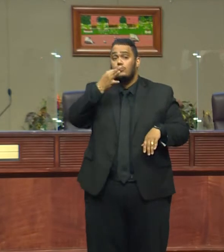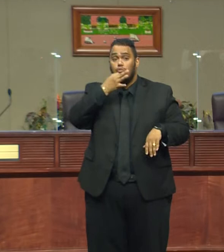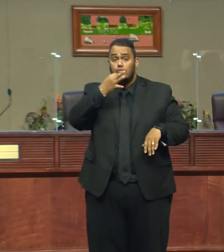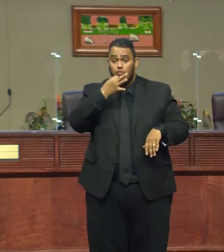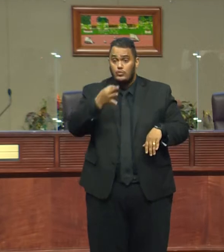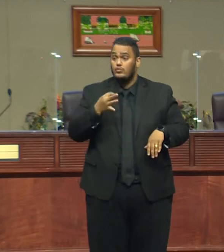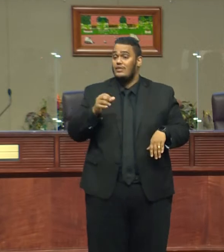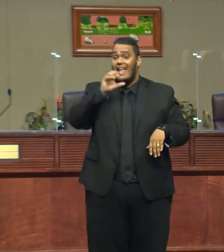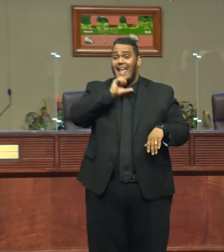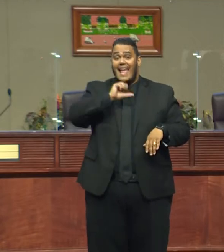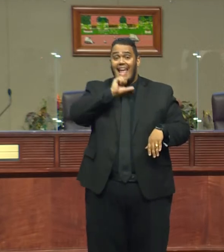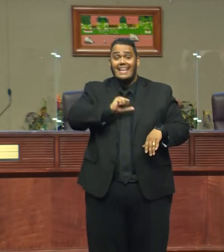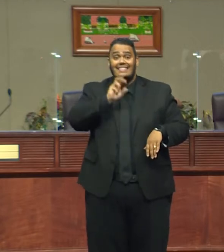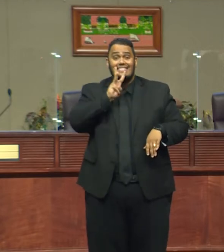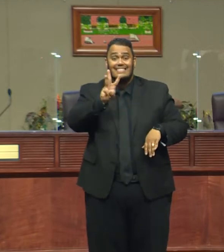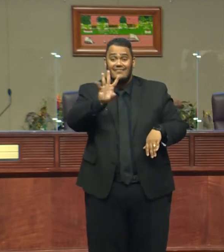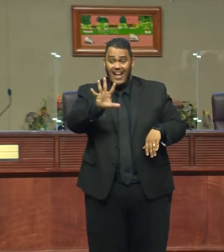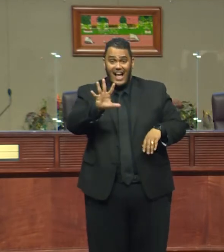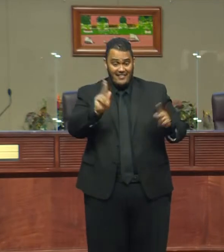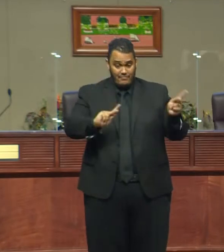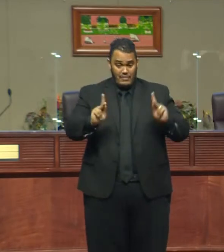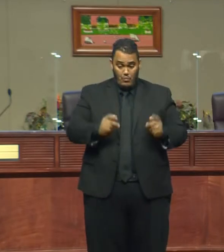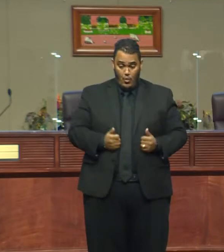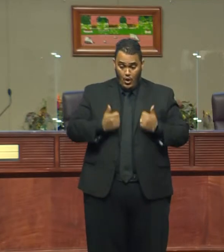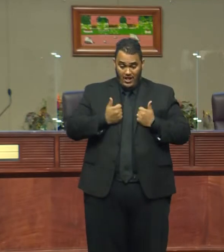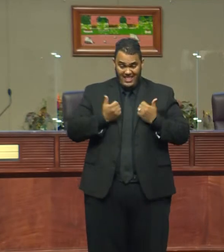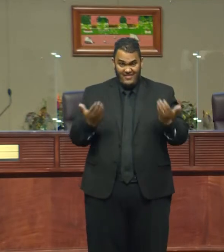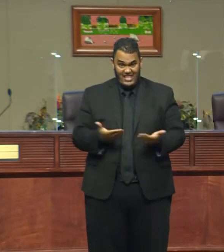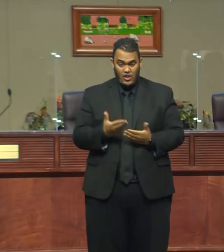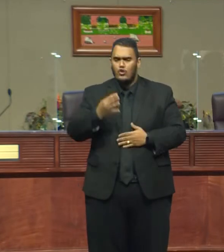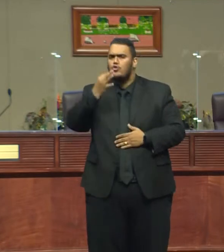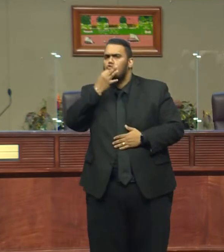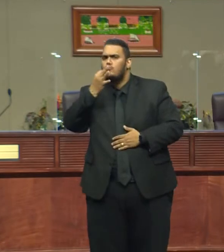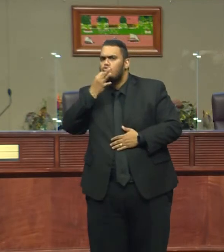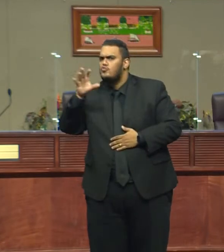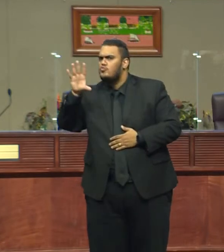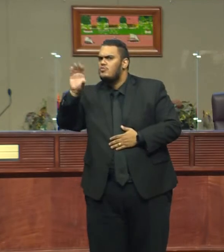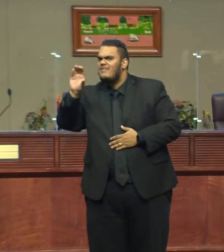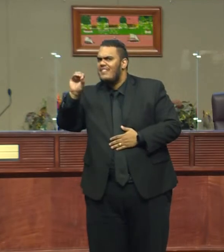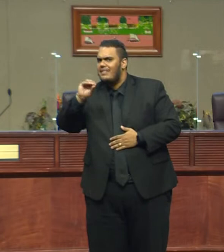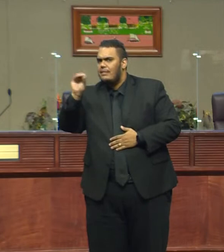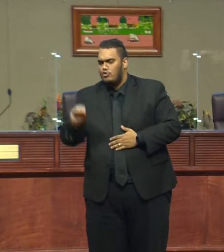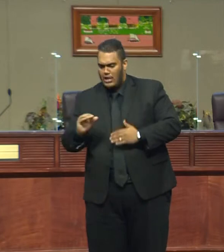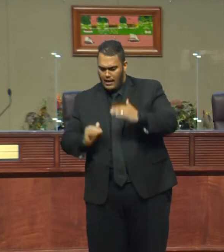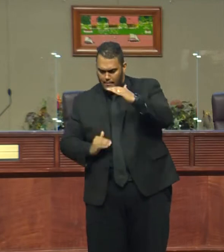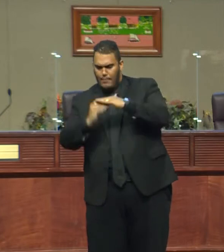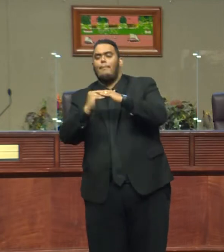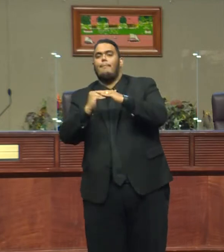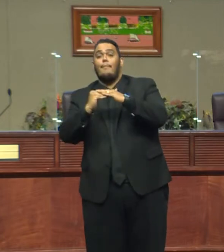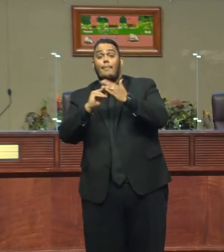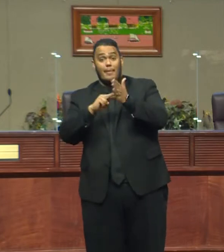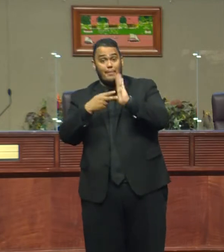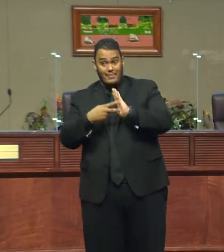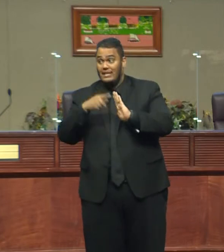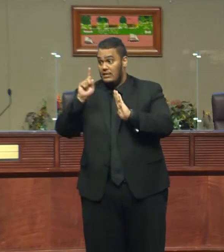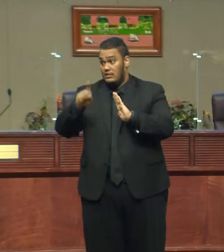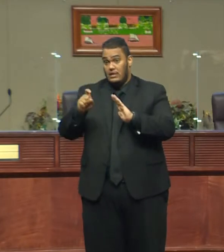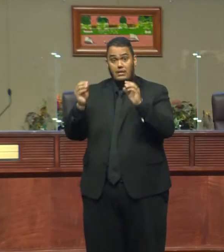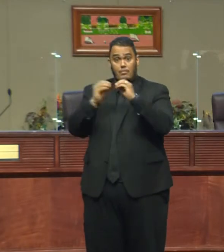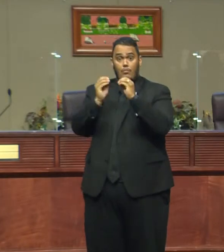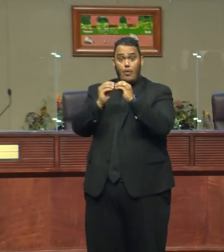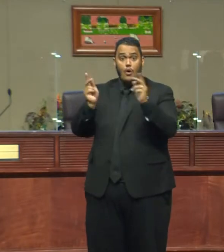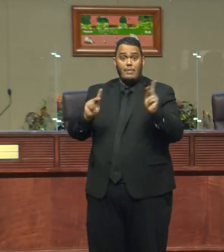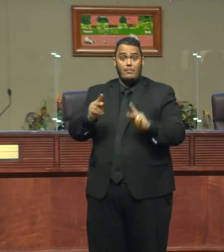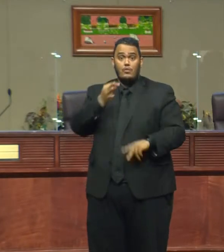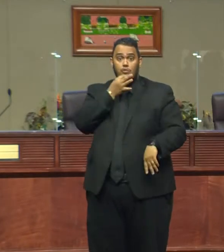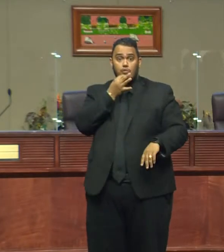of the population. So at some point we need to get new infusion of people to be vaccinated. So we are expecting that pretty